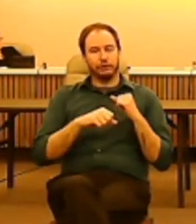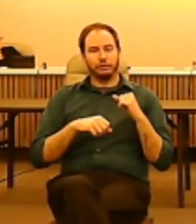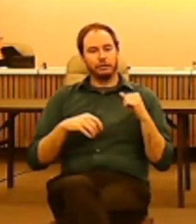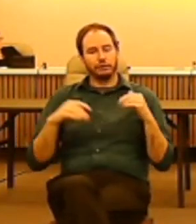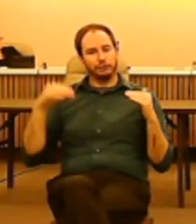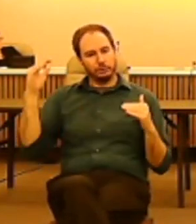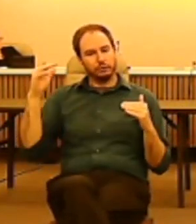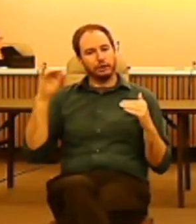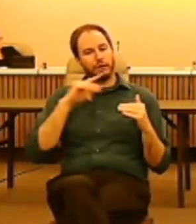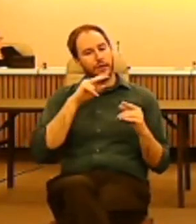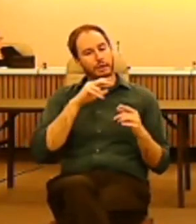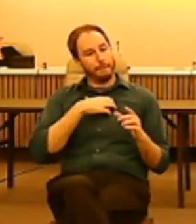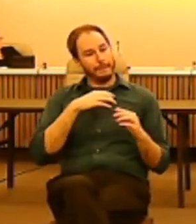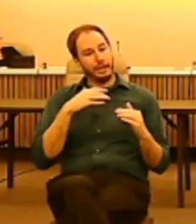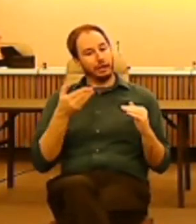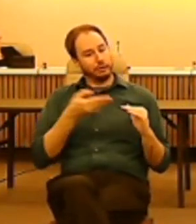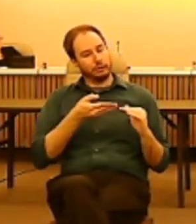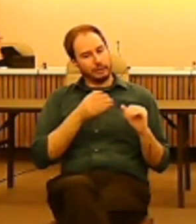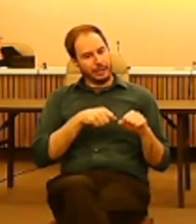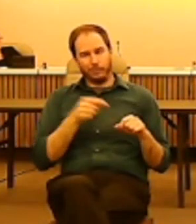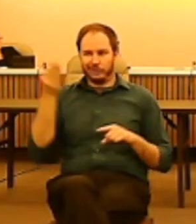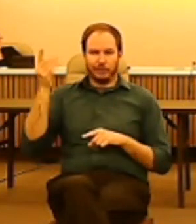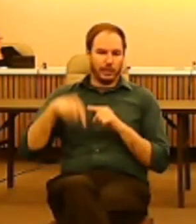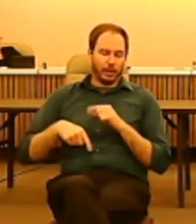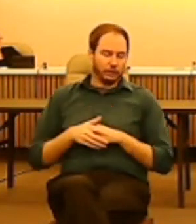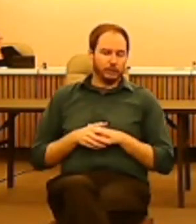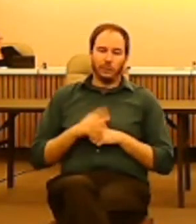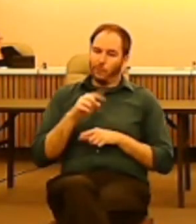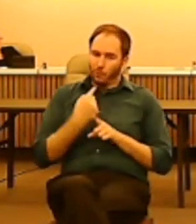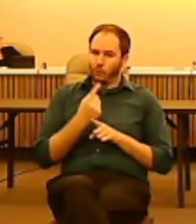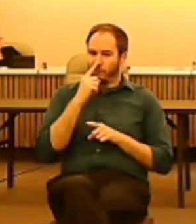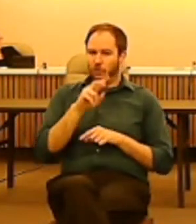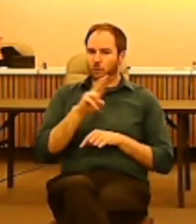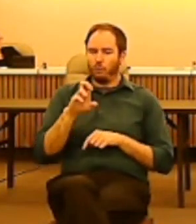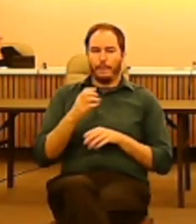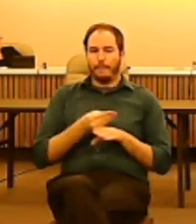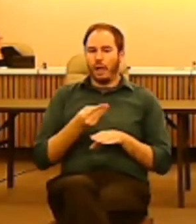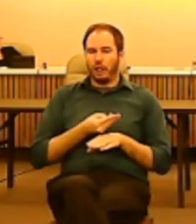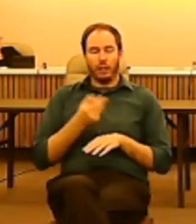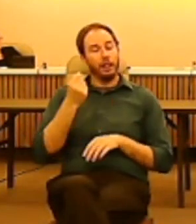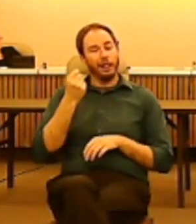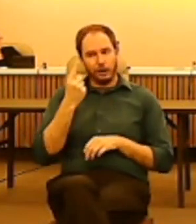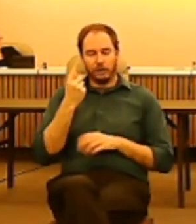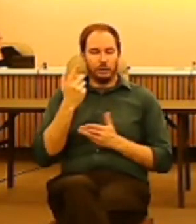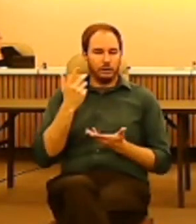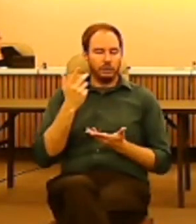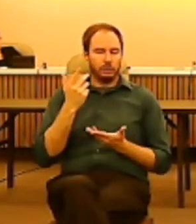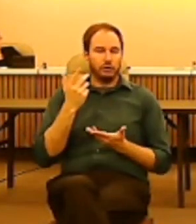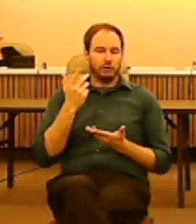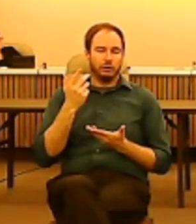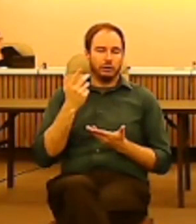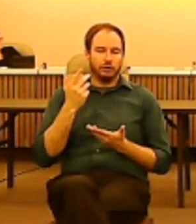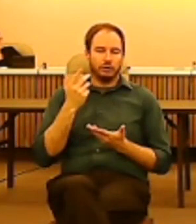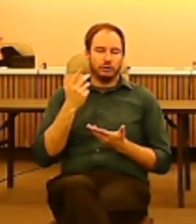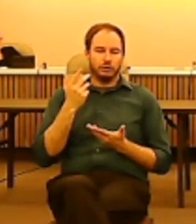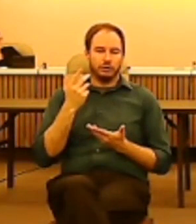The appeals process lets them bring it back down to the code. That's only for remodels, because again, when you look